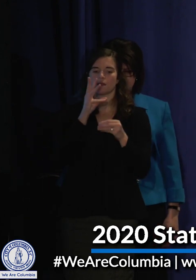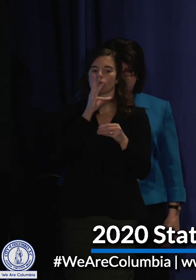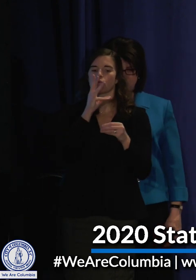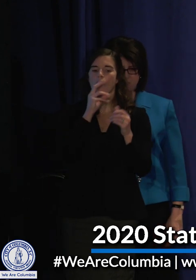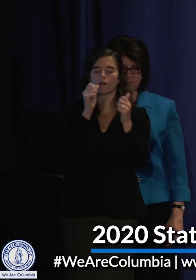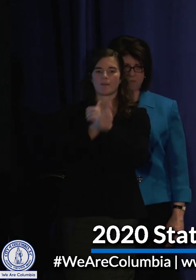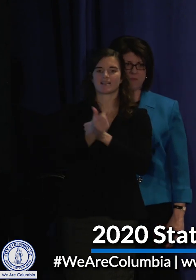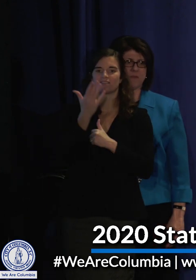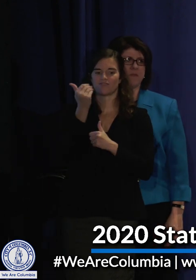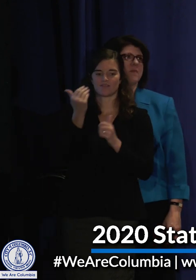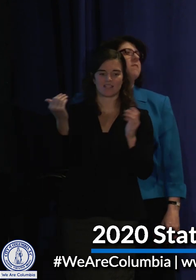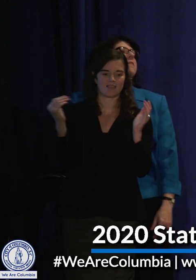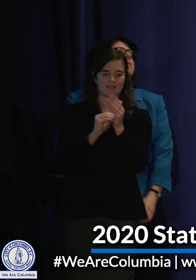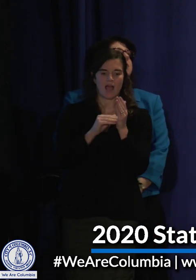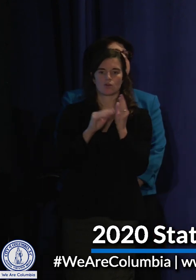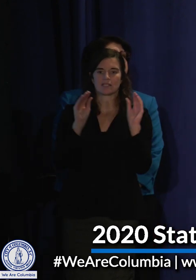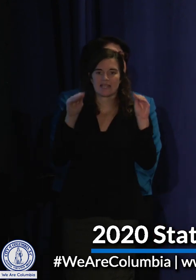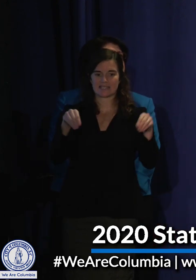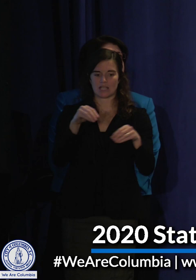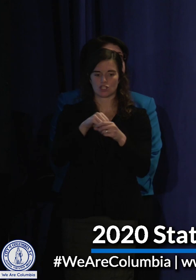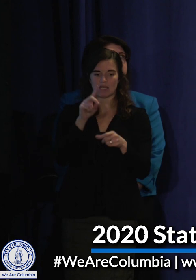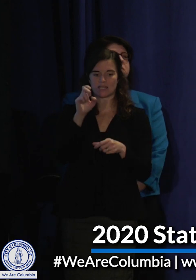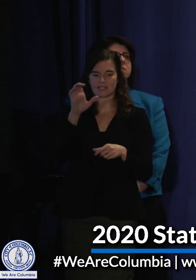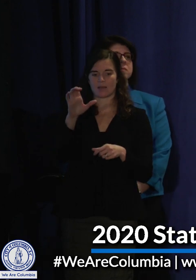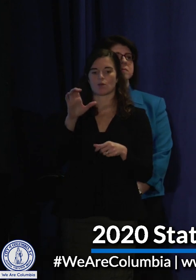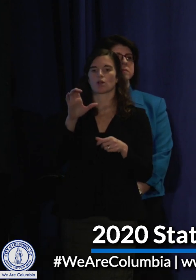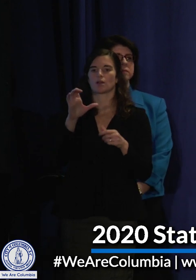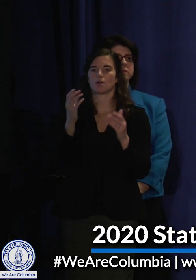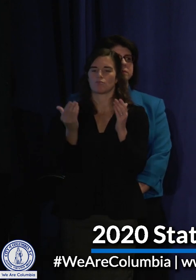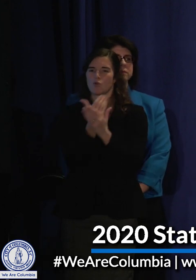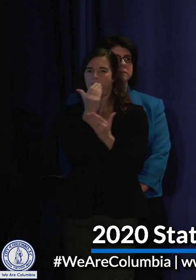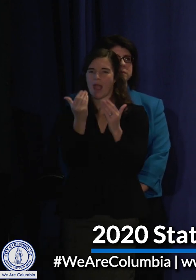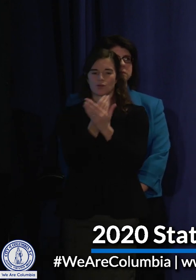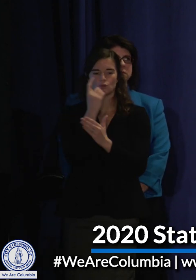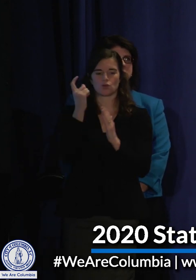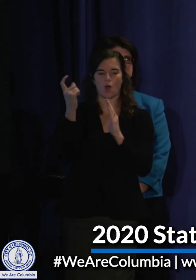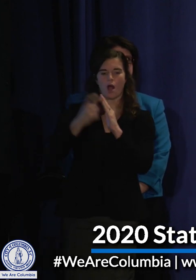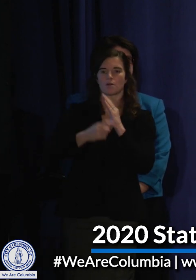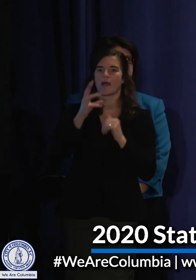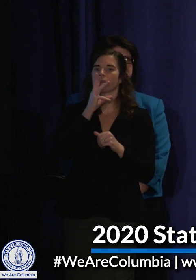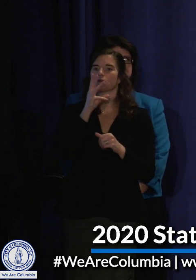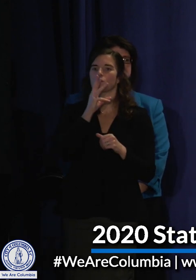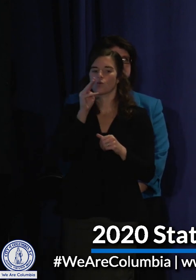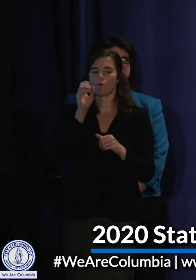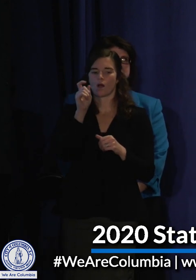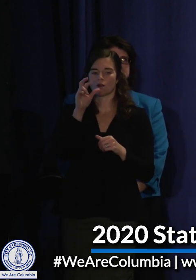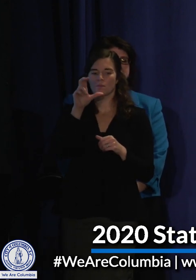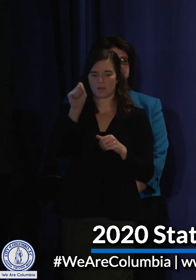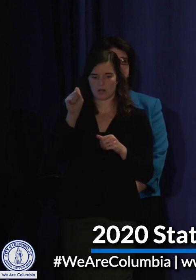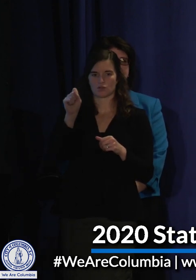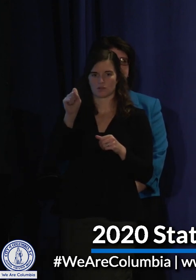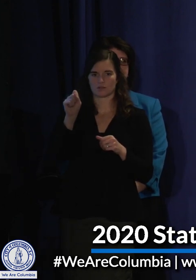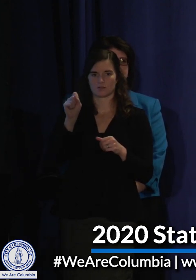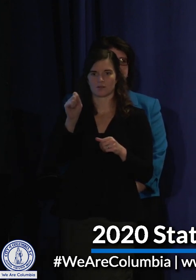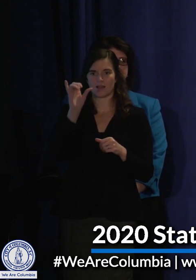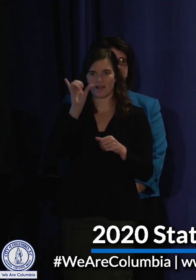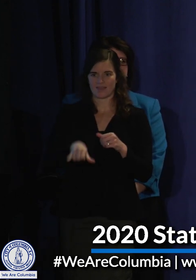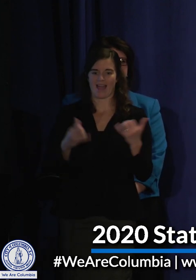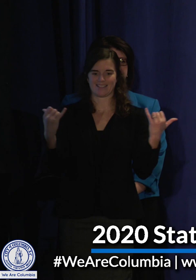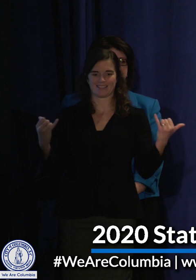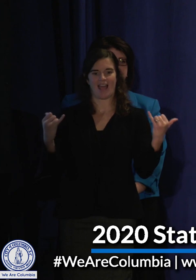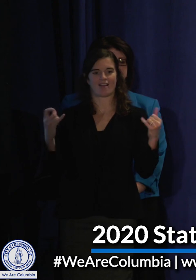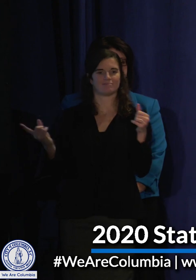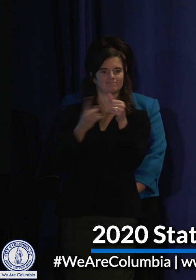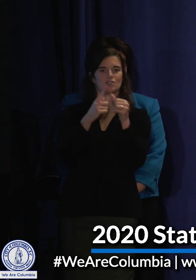surpassing 15,000 installations, Clint, in December alone, with new automated water meters. We stepped into the